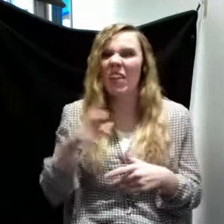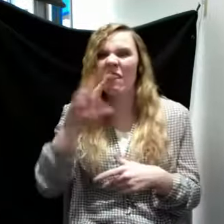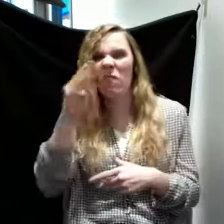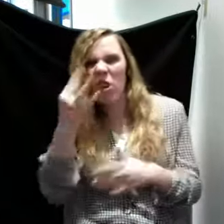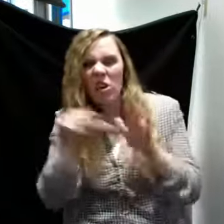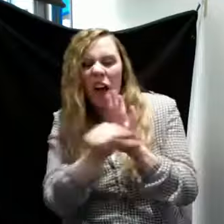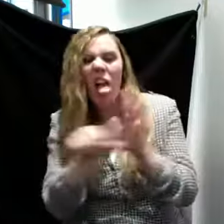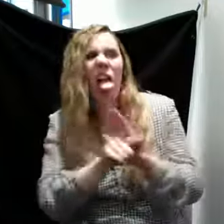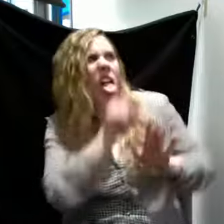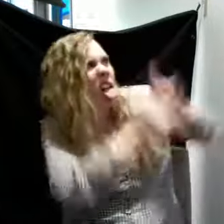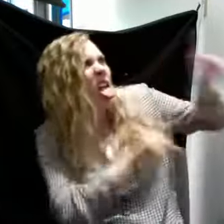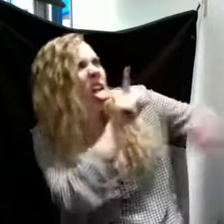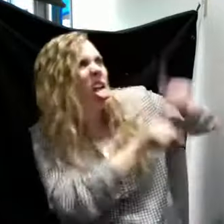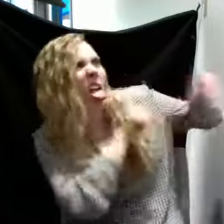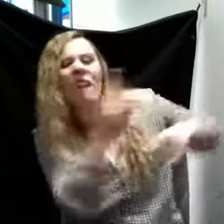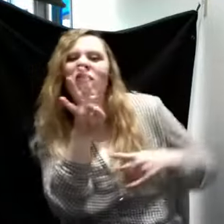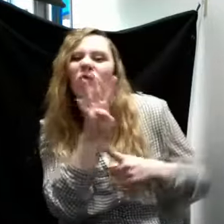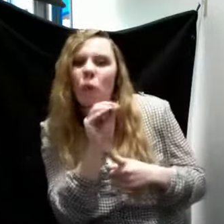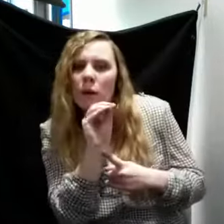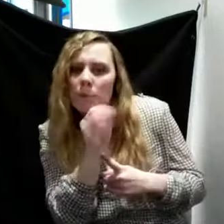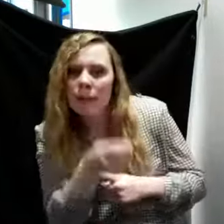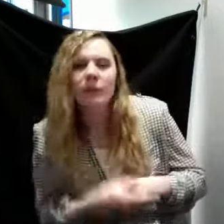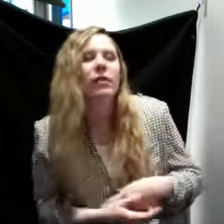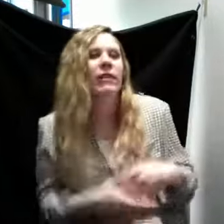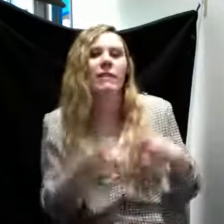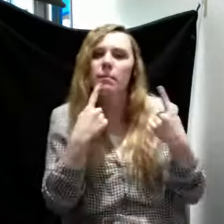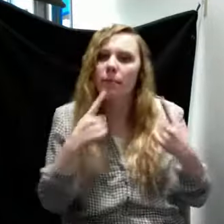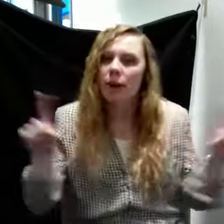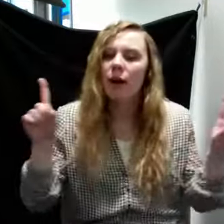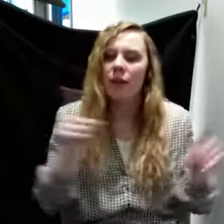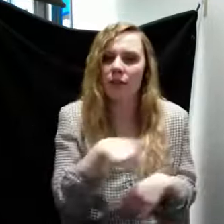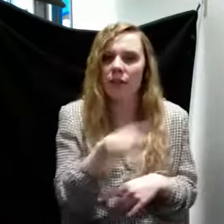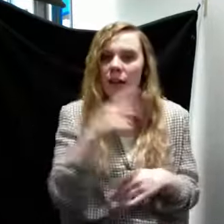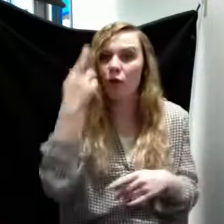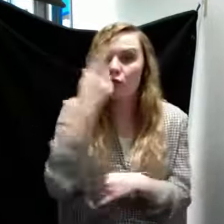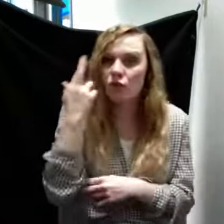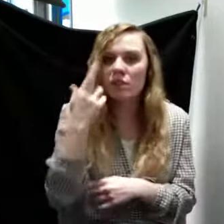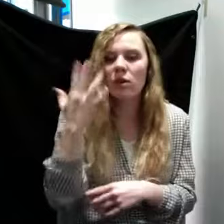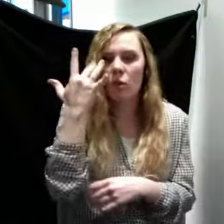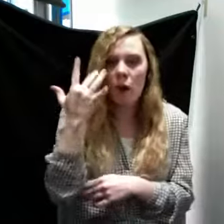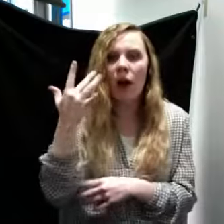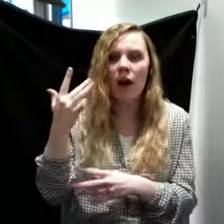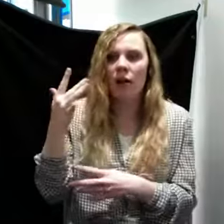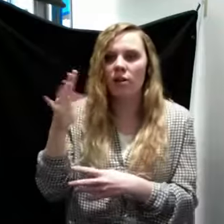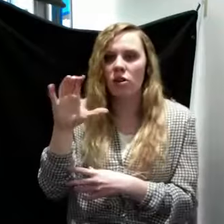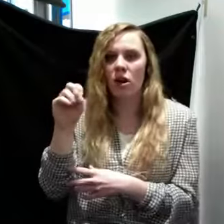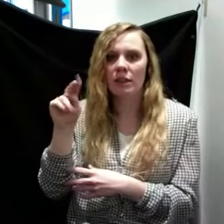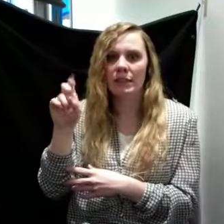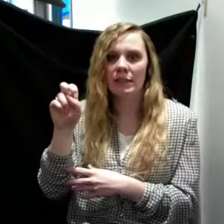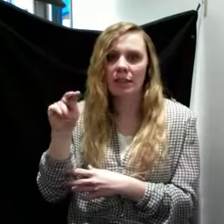yep. I said, no. Well, they finally came up with the reason why condensation takes place. Now, where we